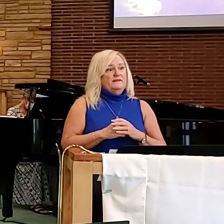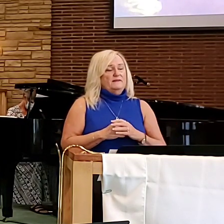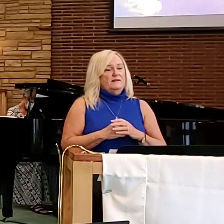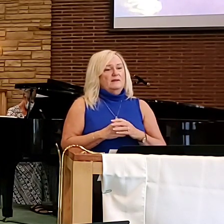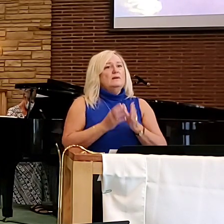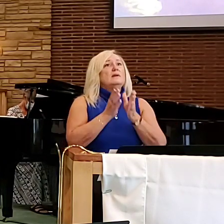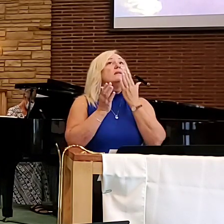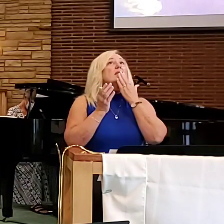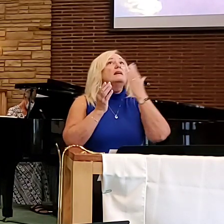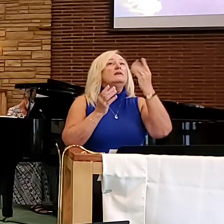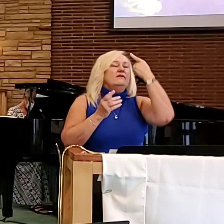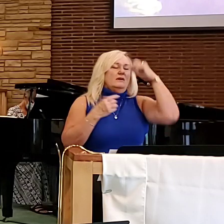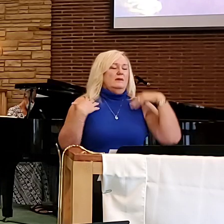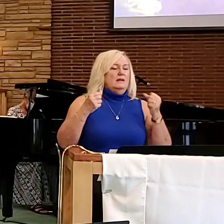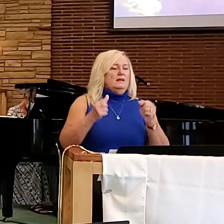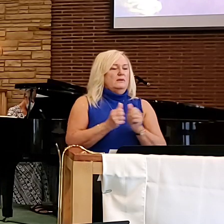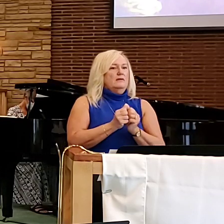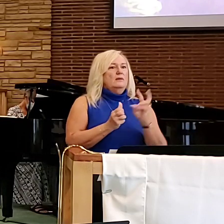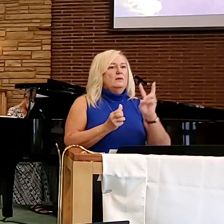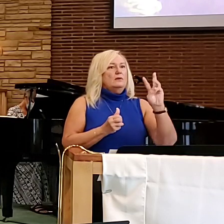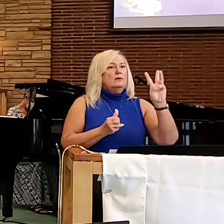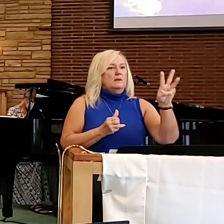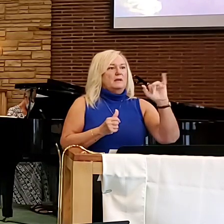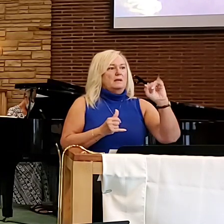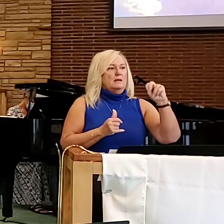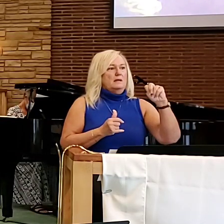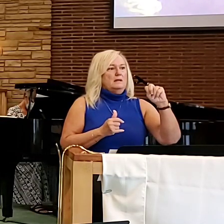We thank you for your healing with Winston